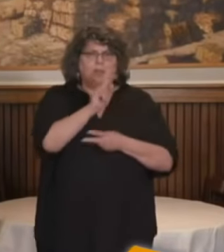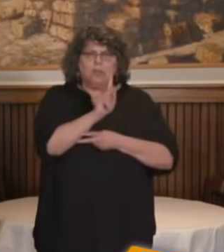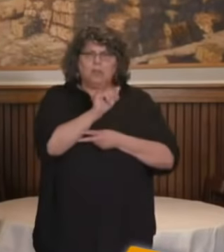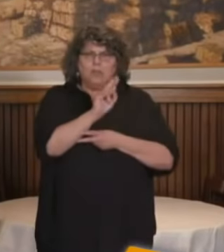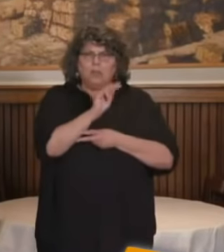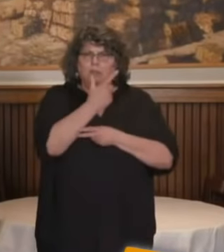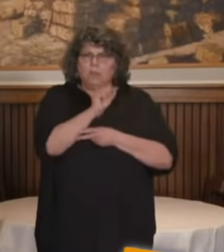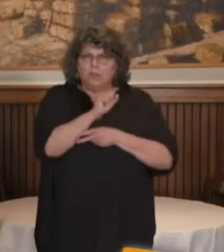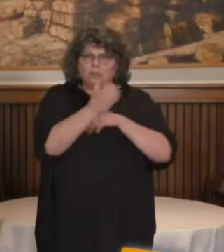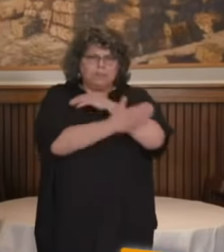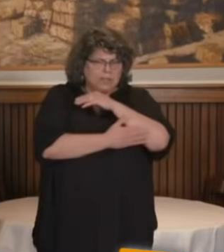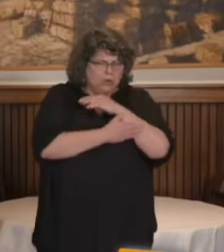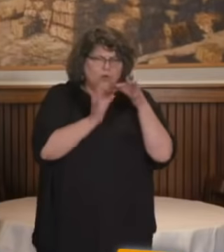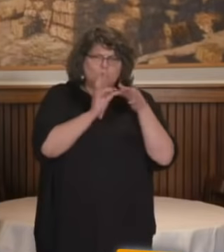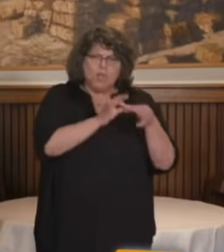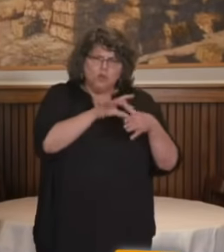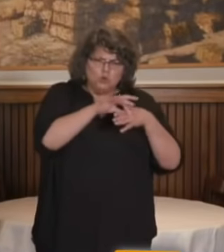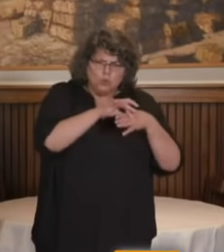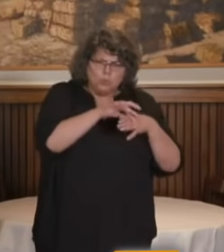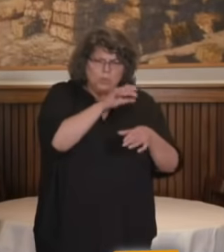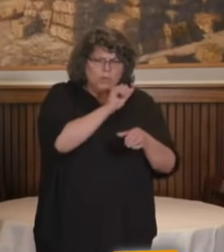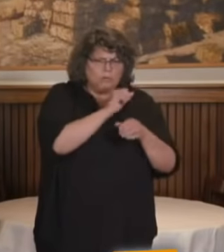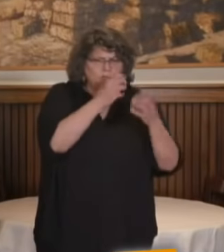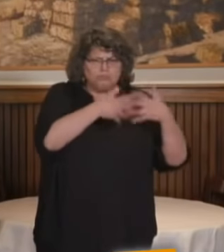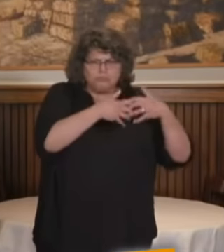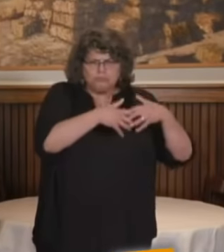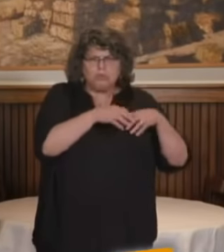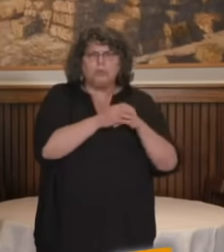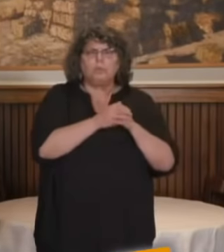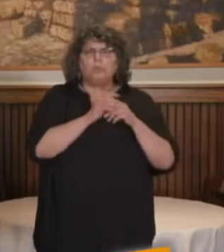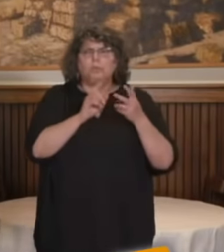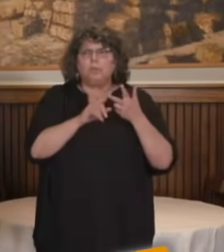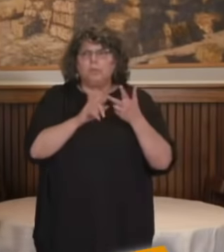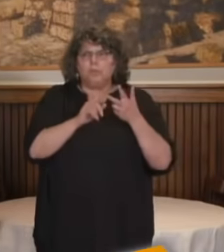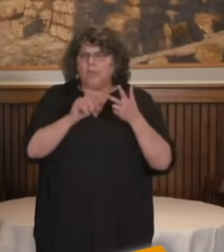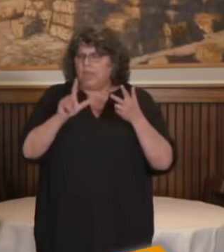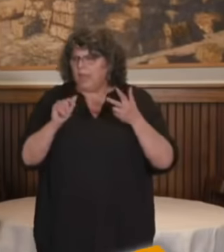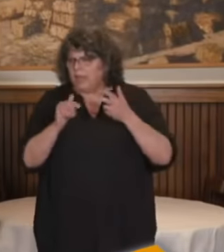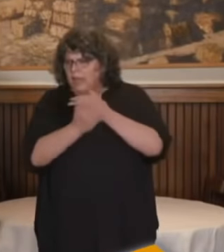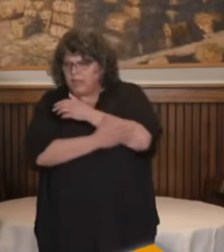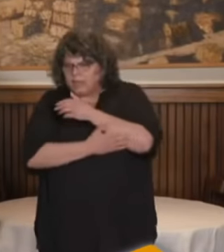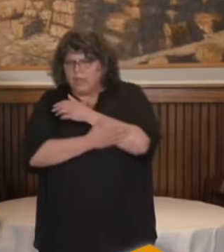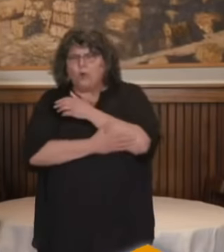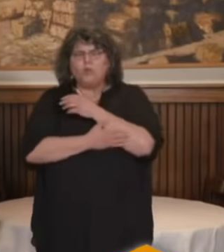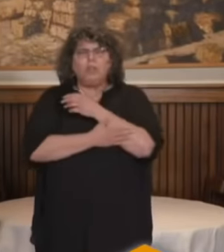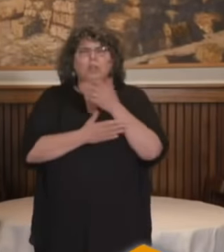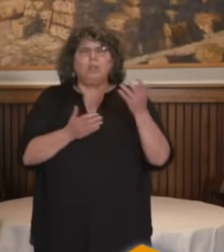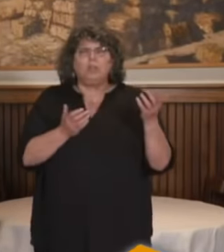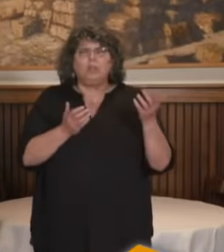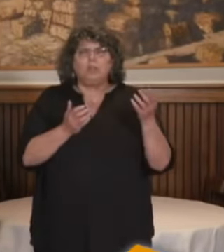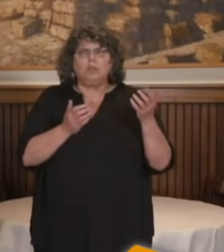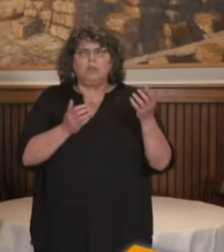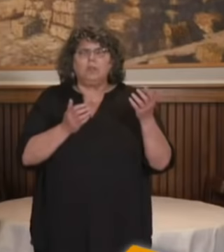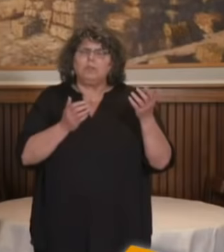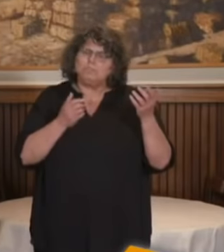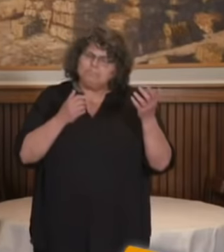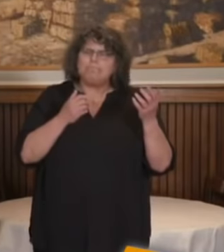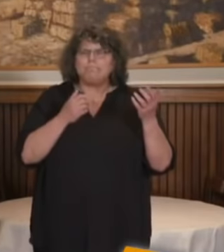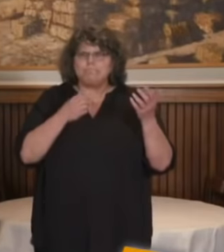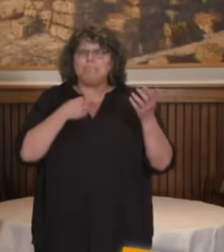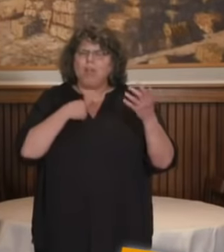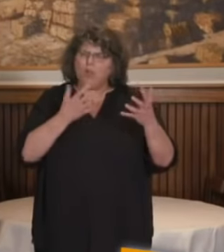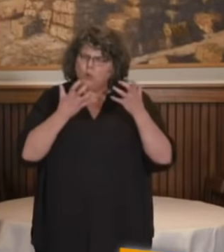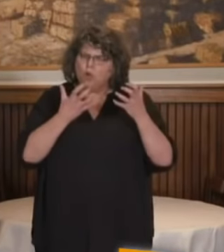meatpacking issues that we're still addressing in LA County more broadly. And again, I want